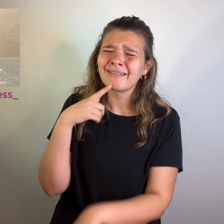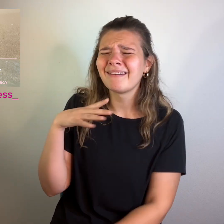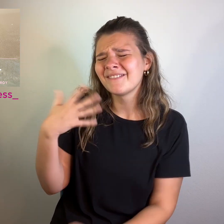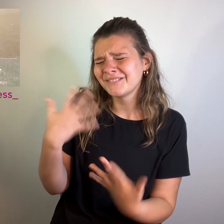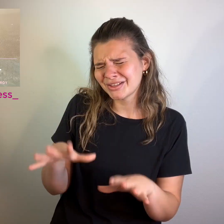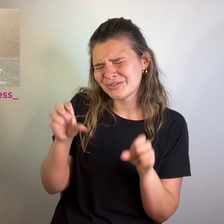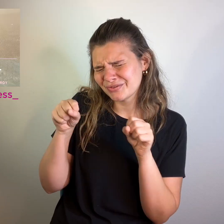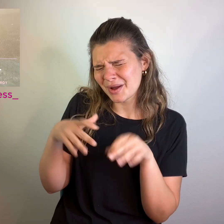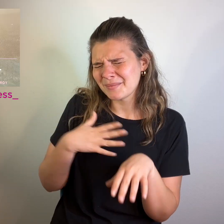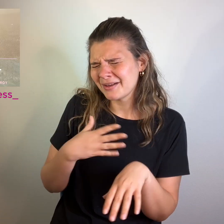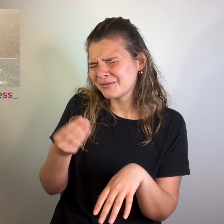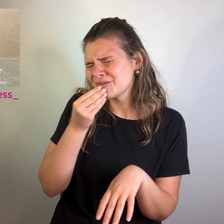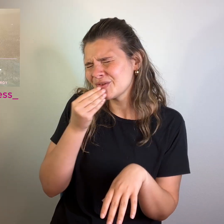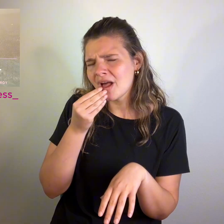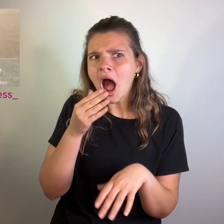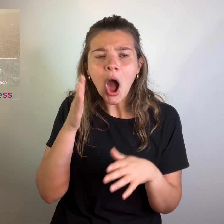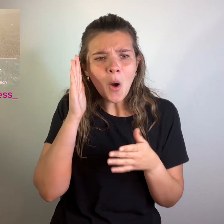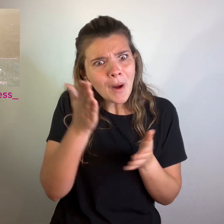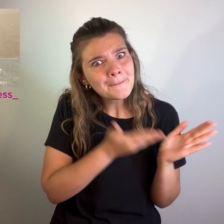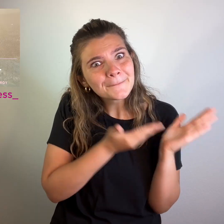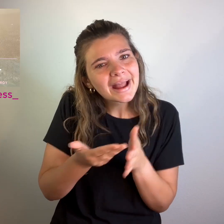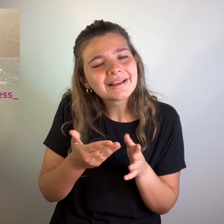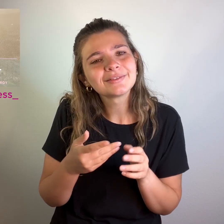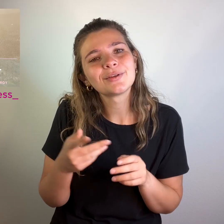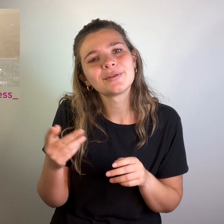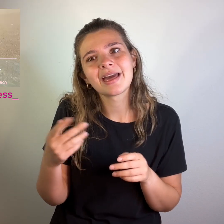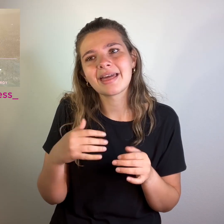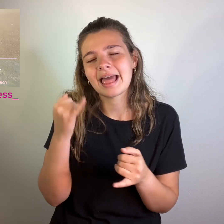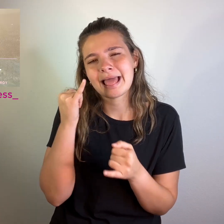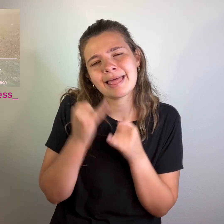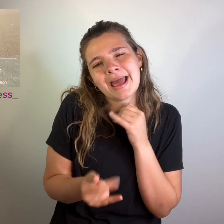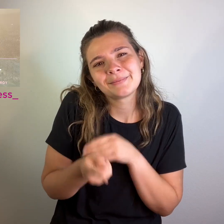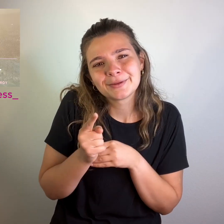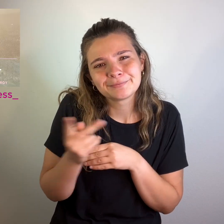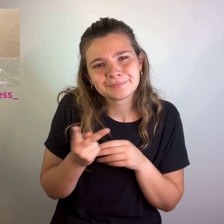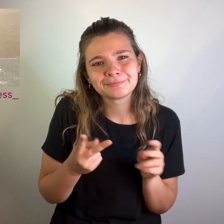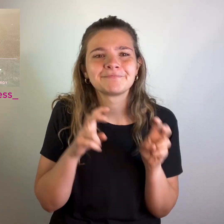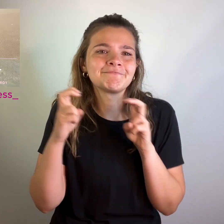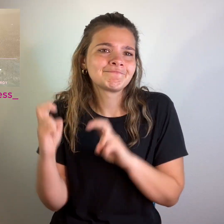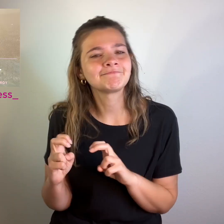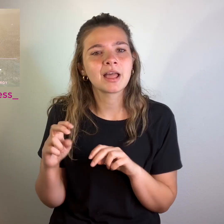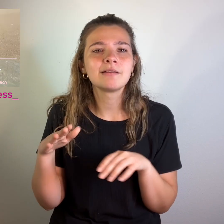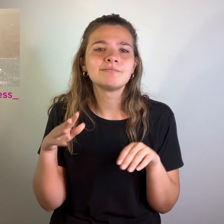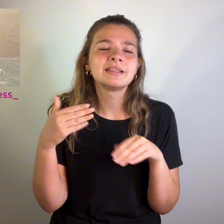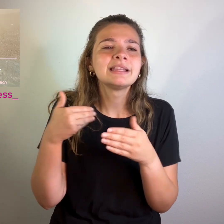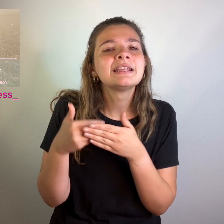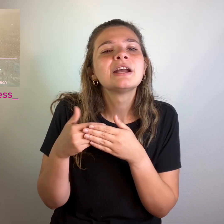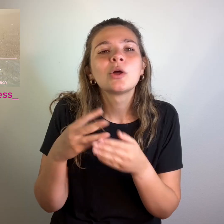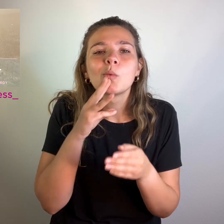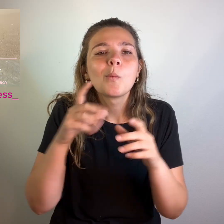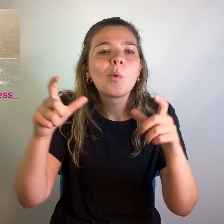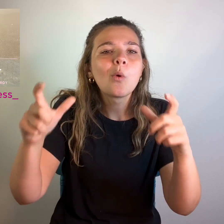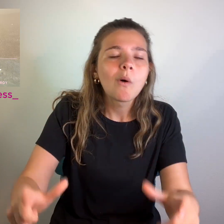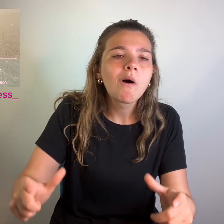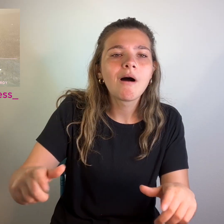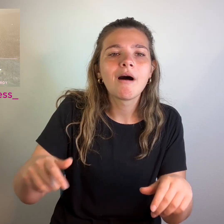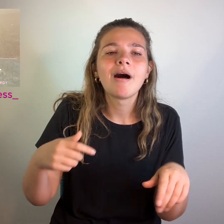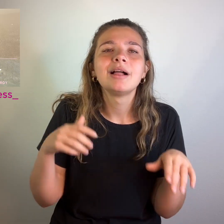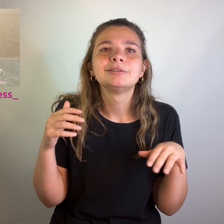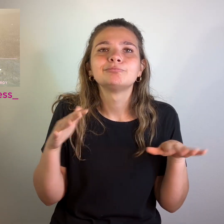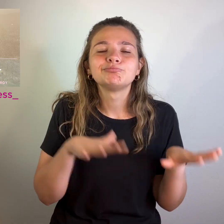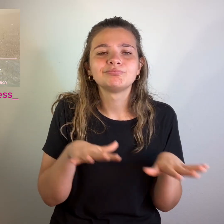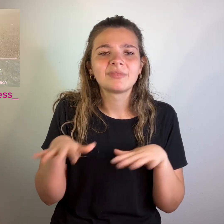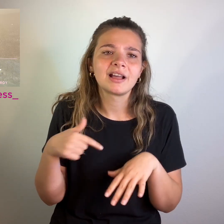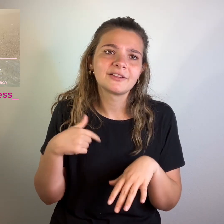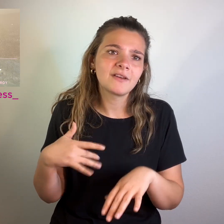bring you meal prep. And then she ended up last minute coming over. We just hung out by the pool. By the end of the day, I felt so much better. We had gone